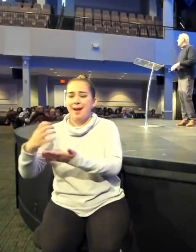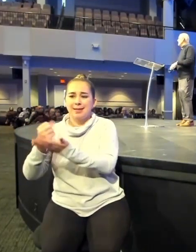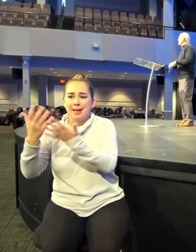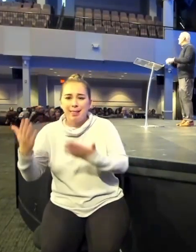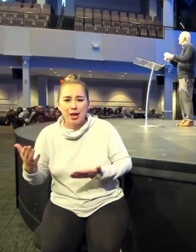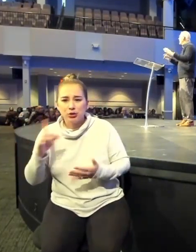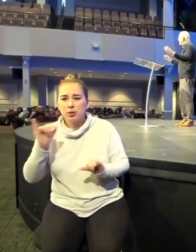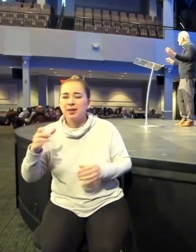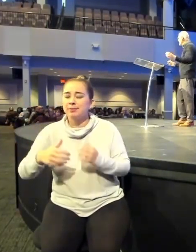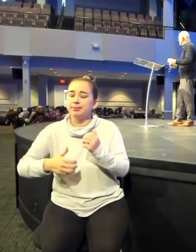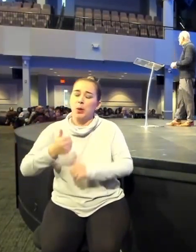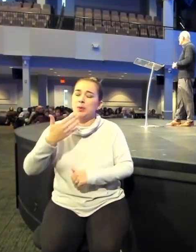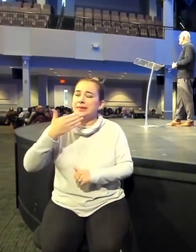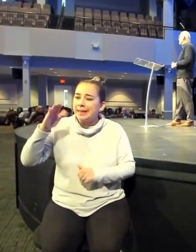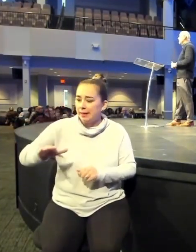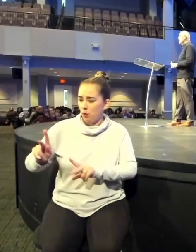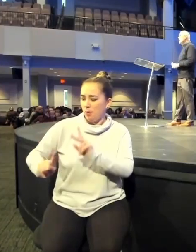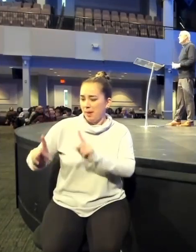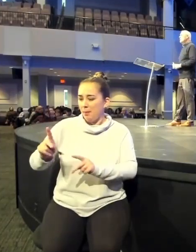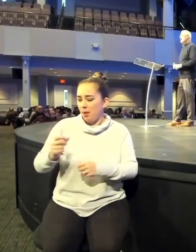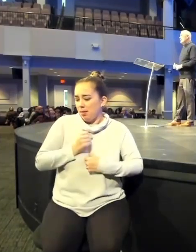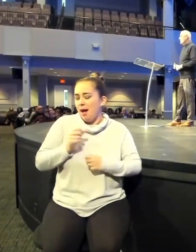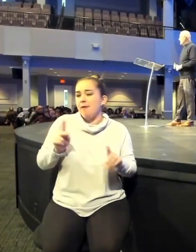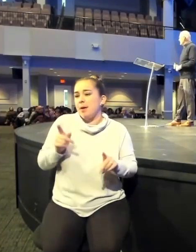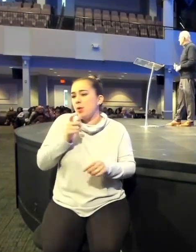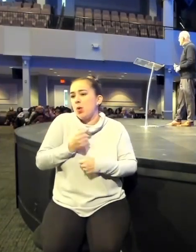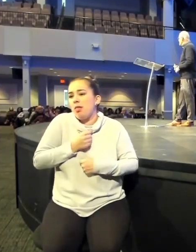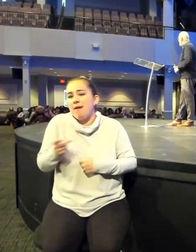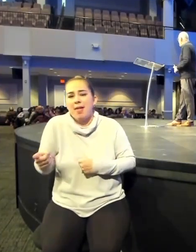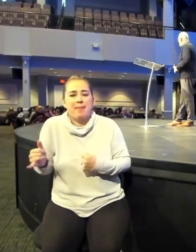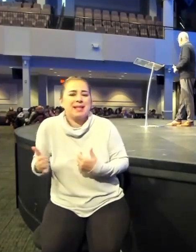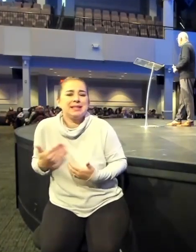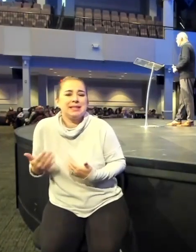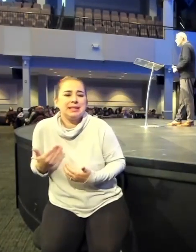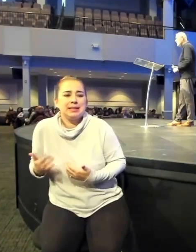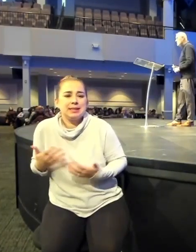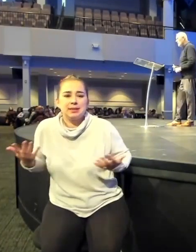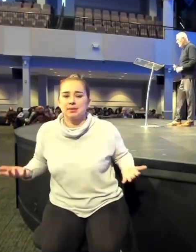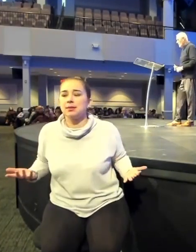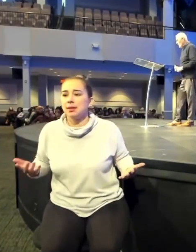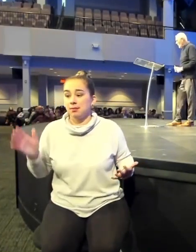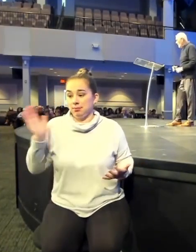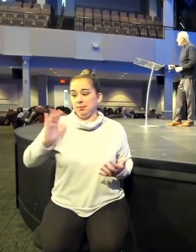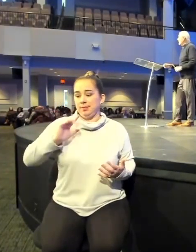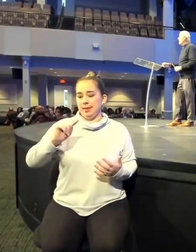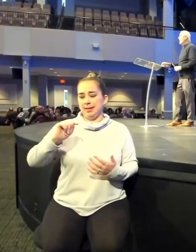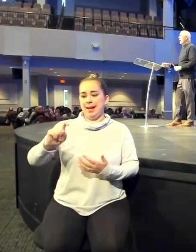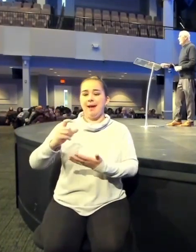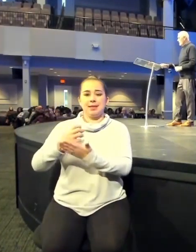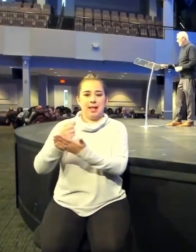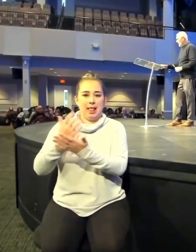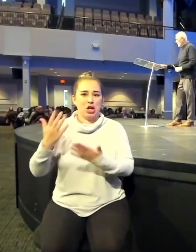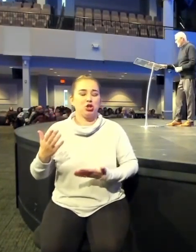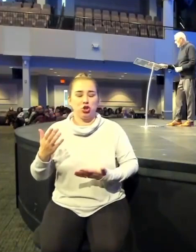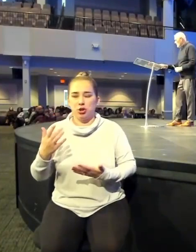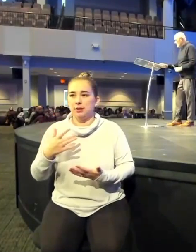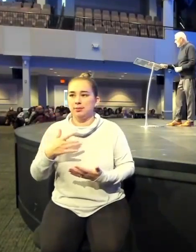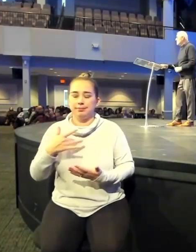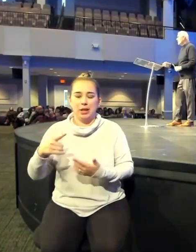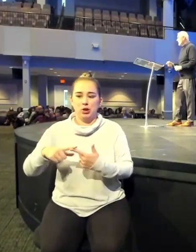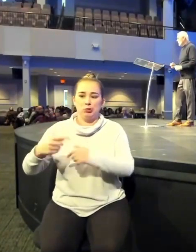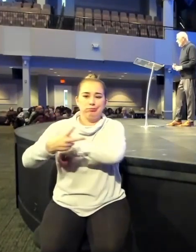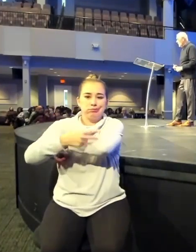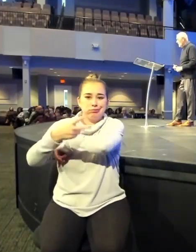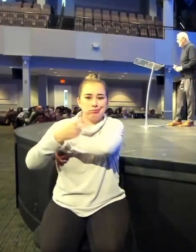Even the most evil among us, Jesus is saying. For the tax collectors of his time were notorious for the way that they robbed and misused